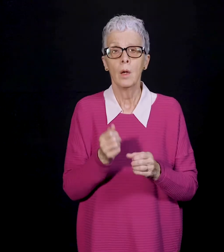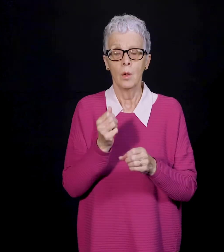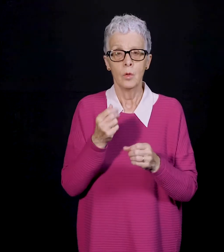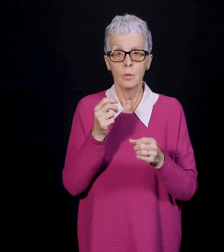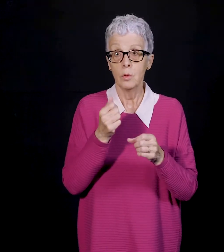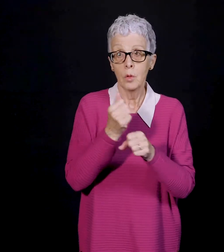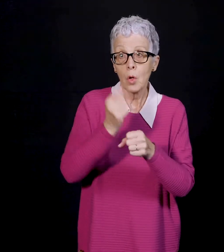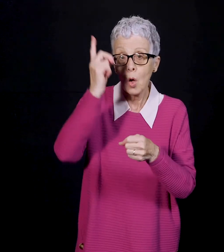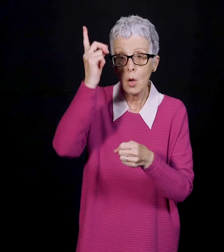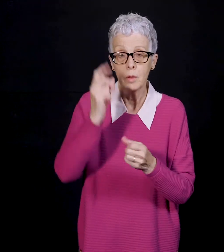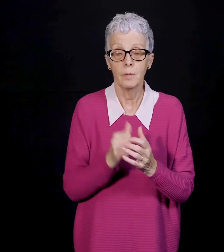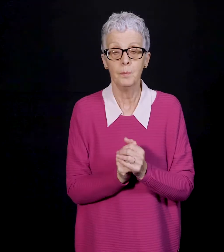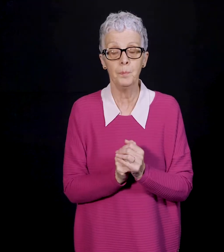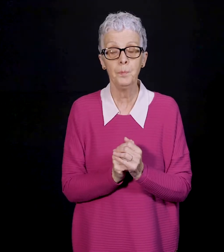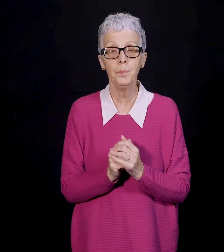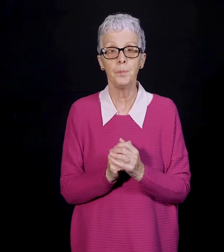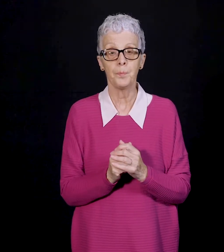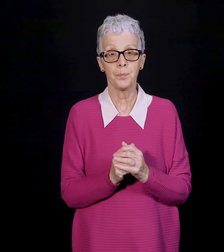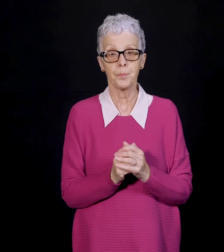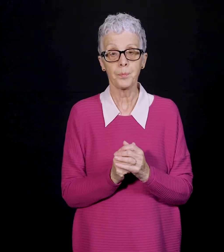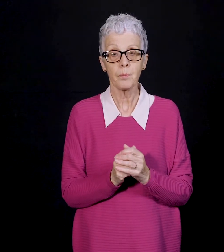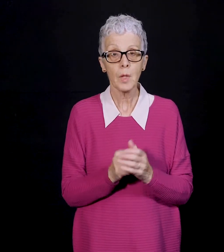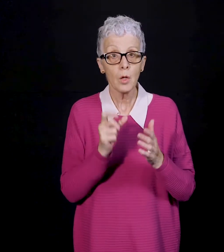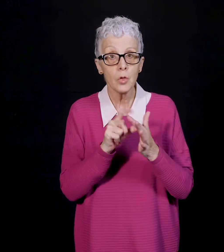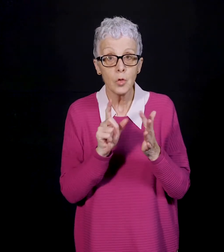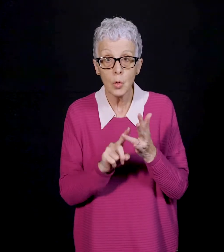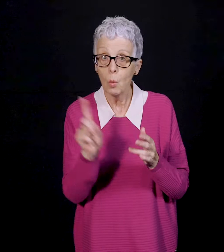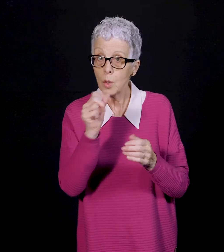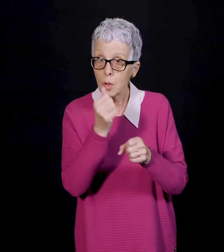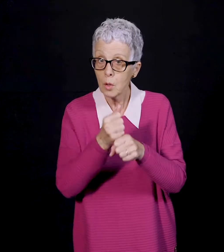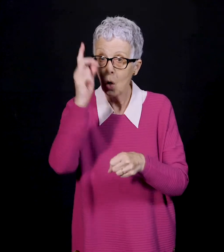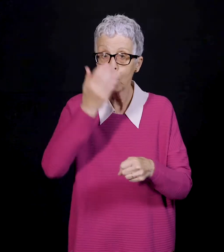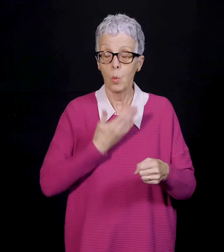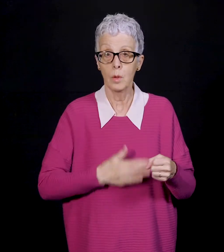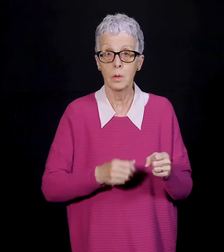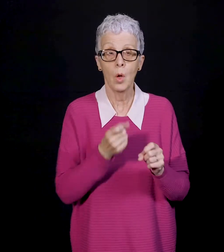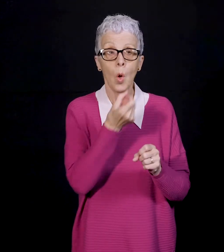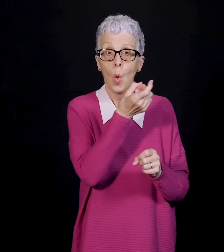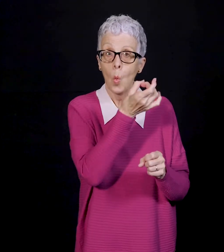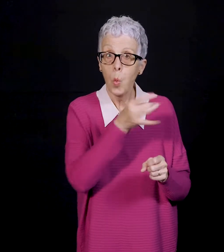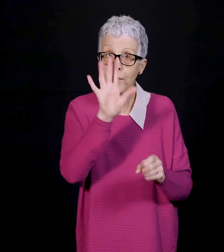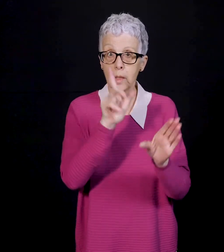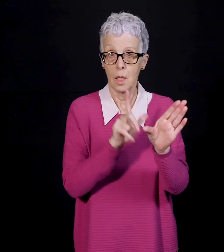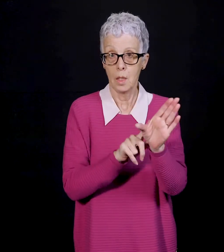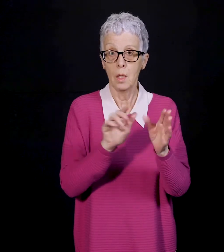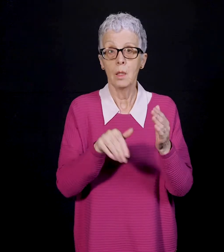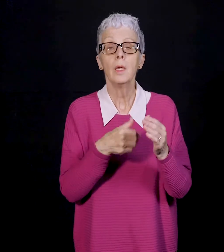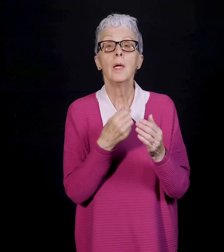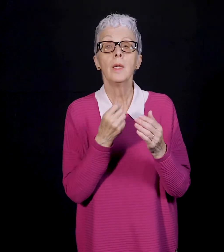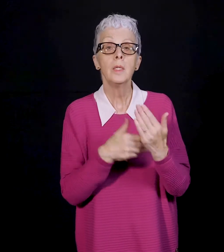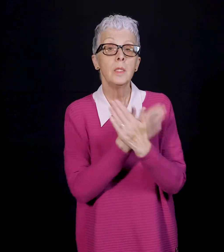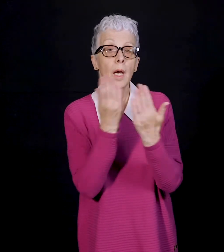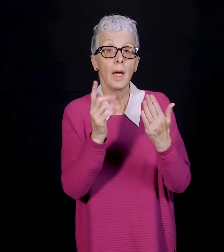and with trembling, and only when God said so. And he was to do it on God's terms. And it happened once a year on the Day of Atonement.